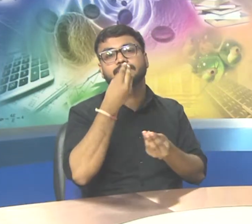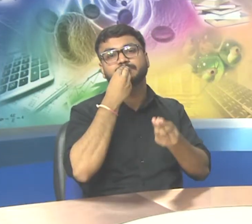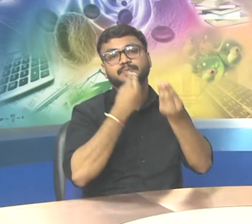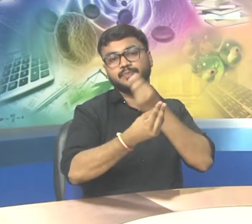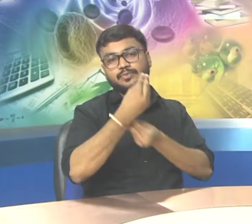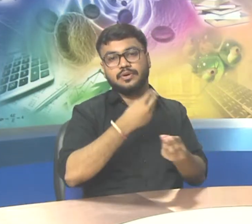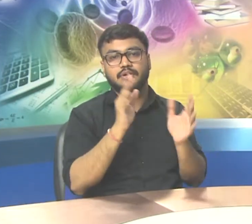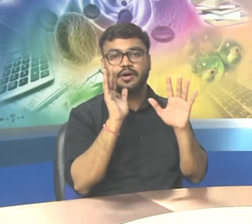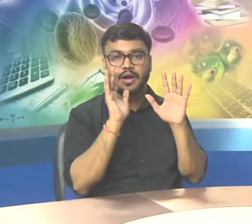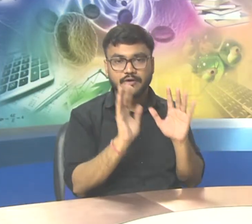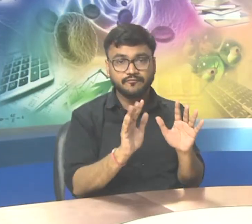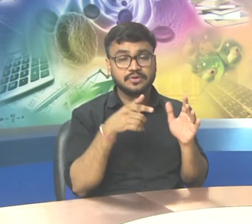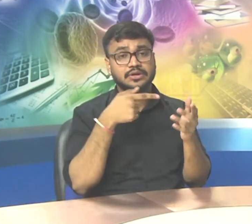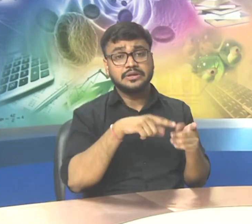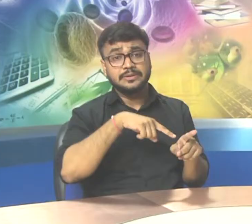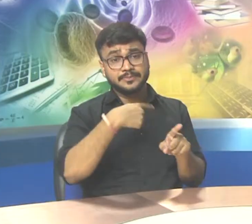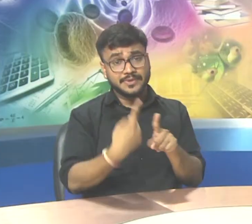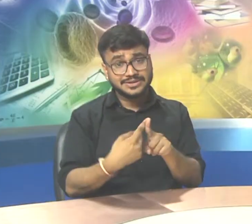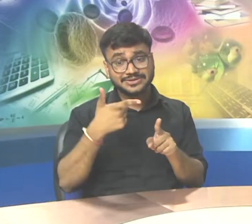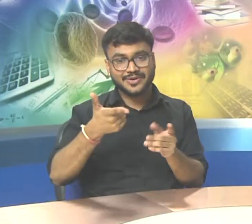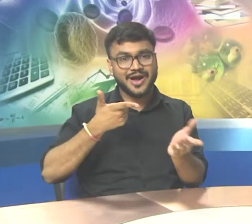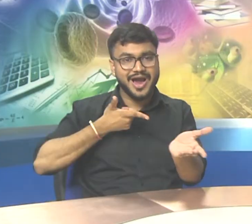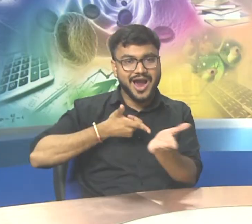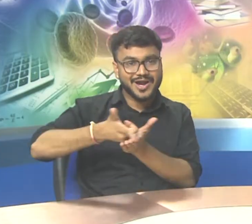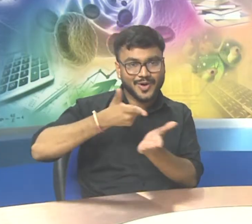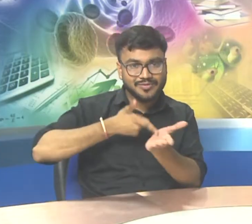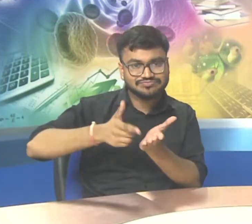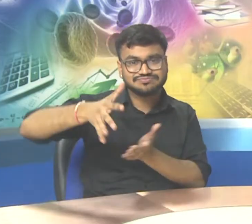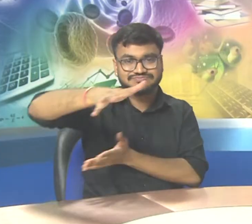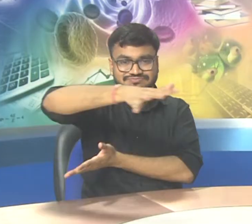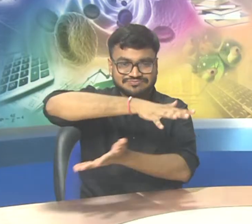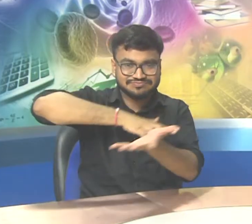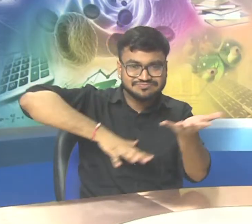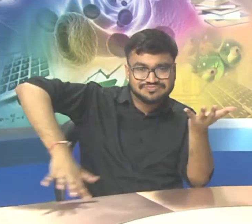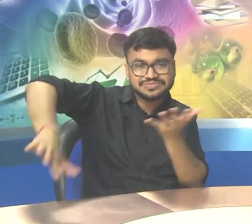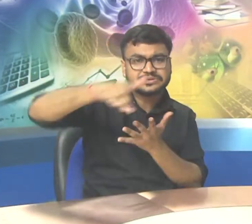milk, etc. are better than vegetable proteins,